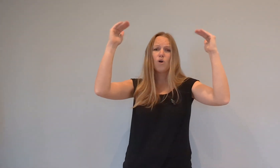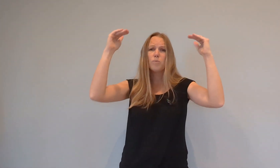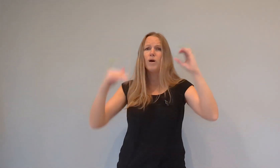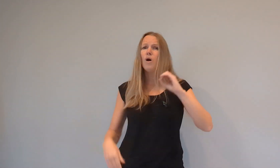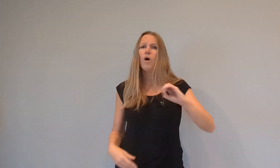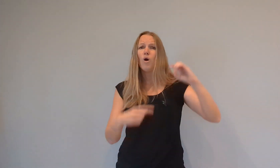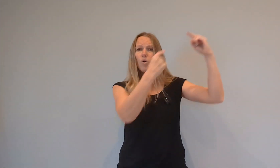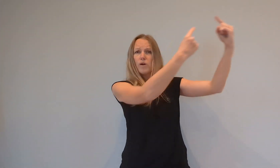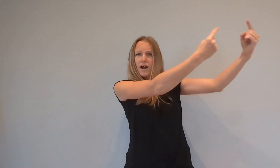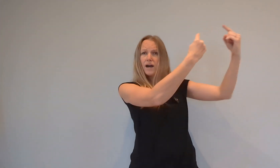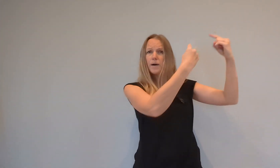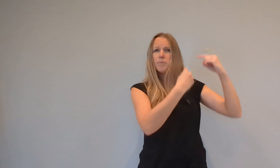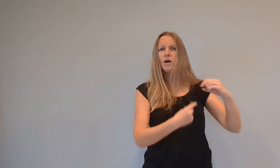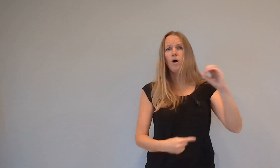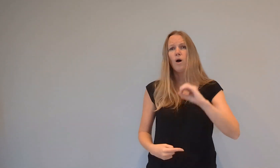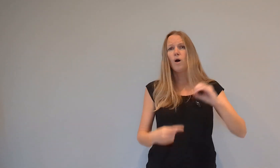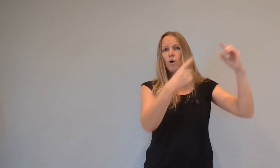hope. Oh, come,